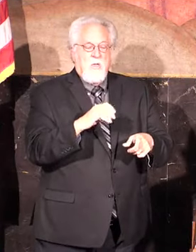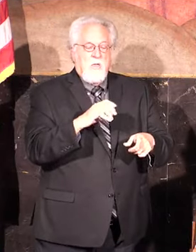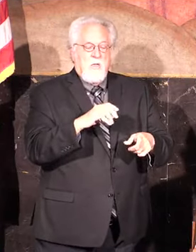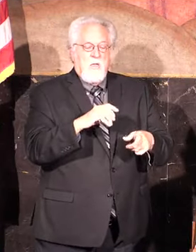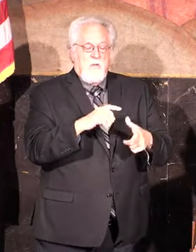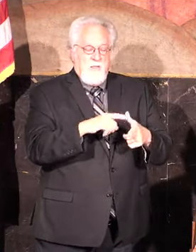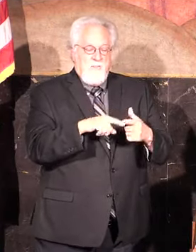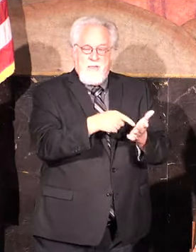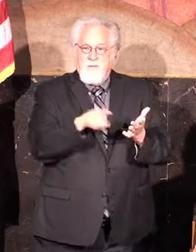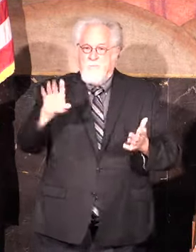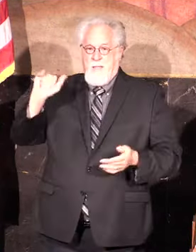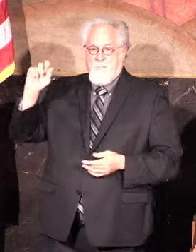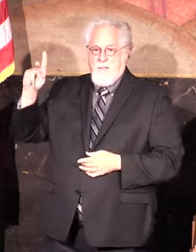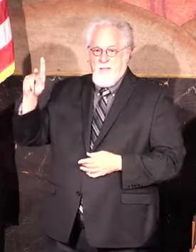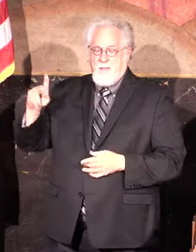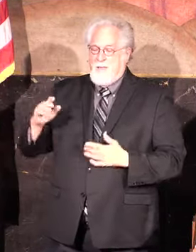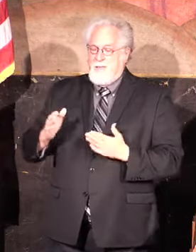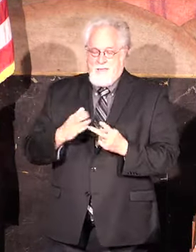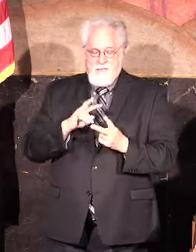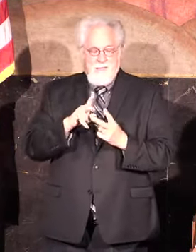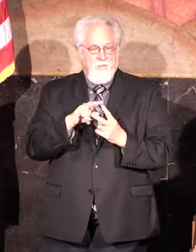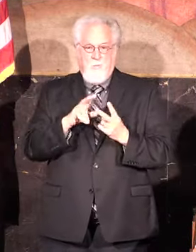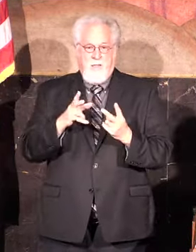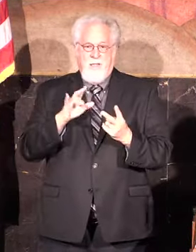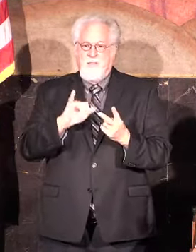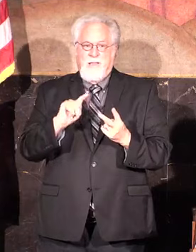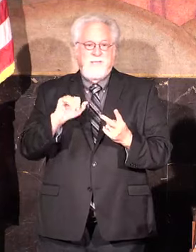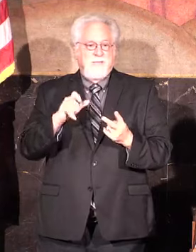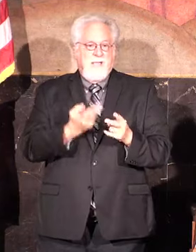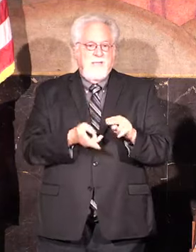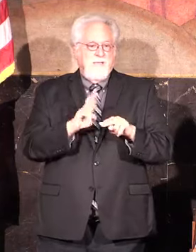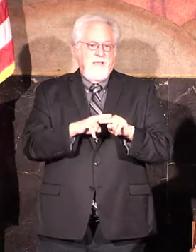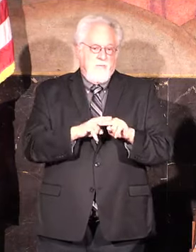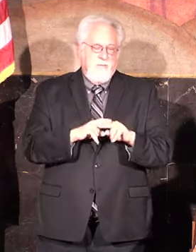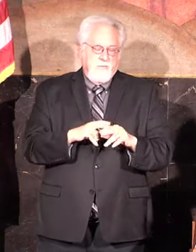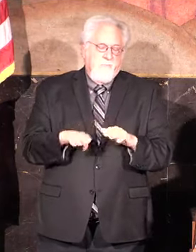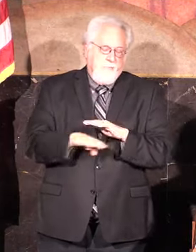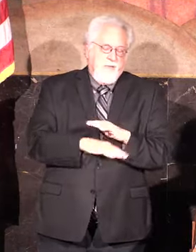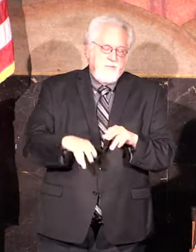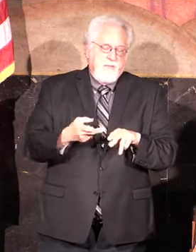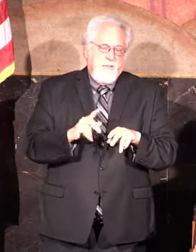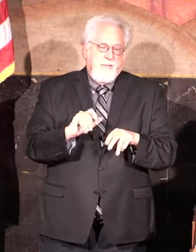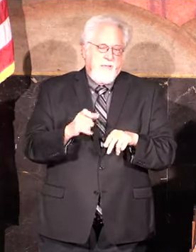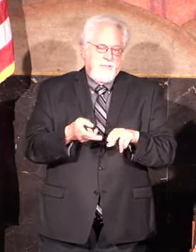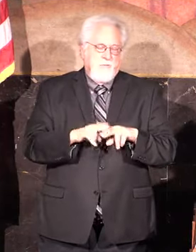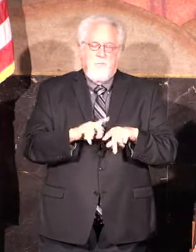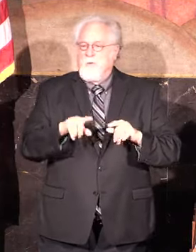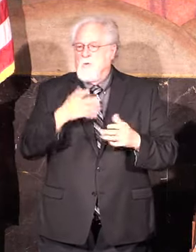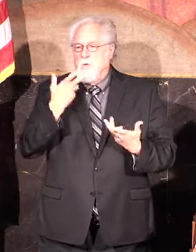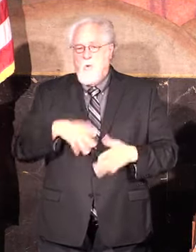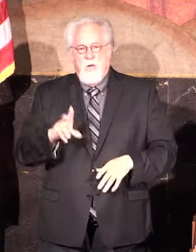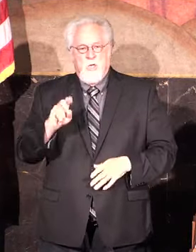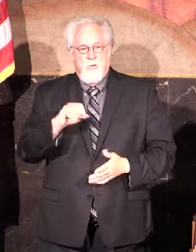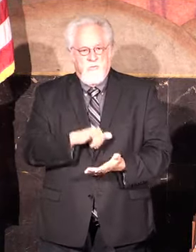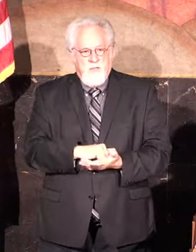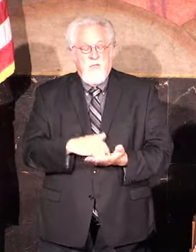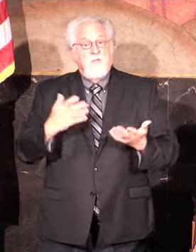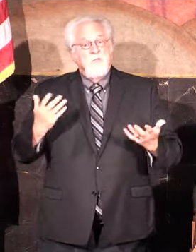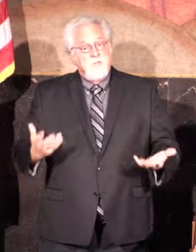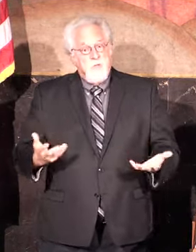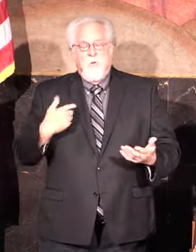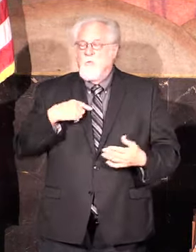going to be able to pay it back. Either way, that's a tax increase or a functional tax increase. We don't want to do that. And so